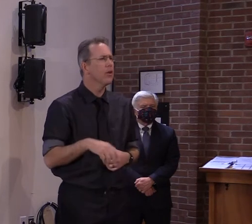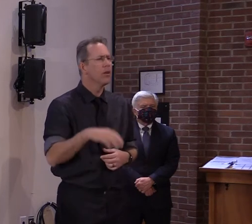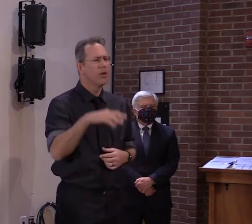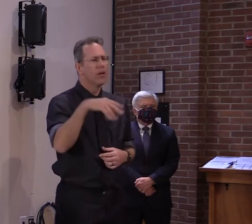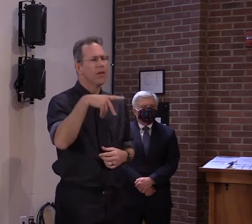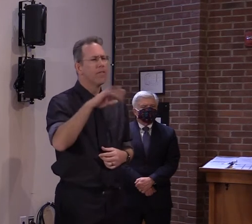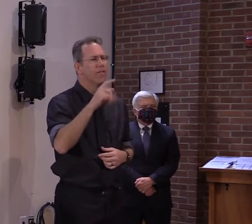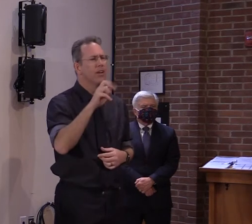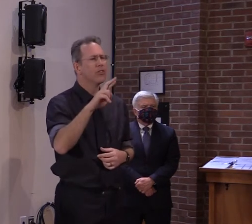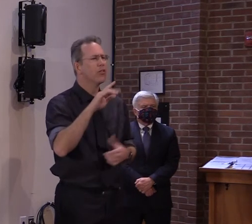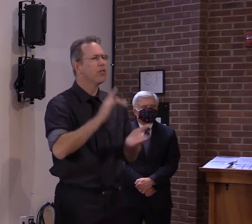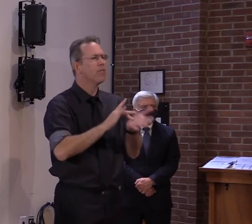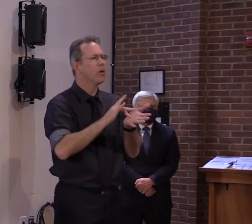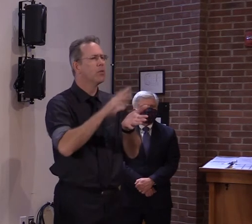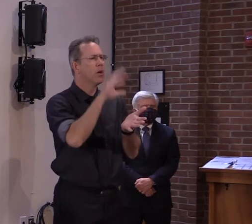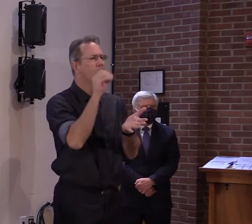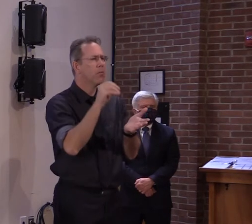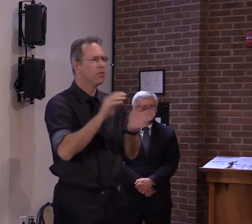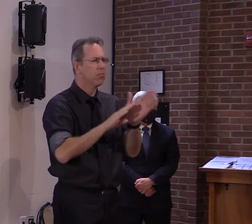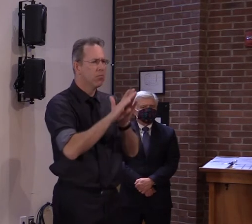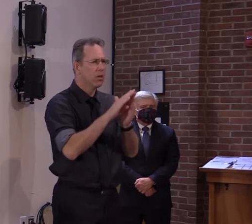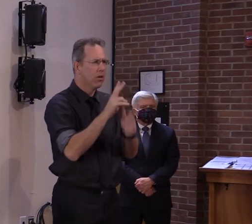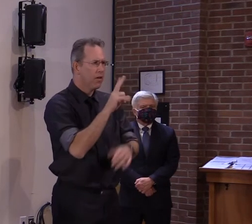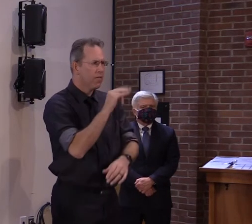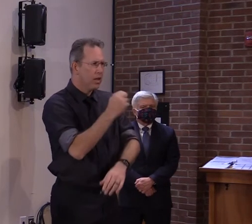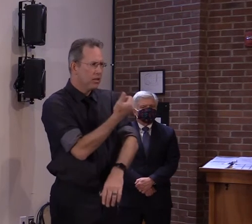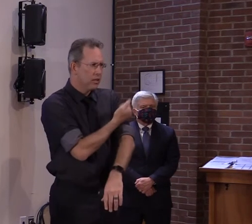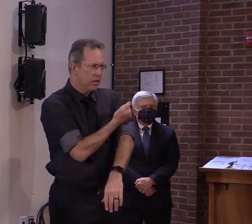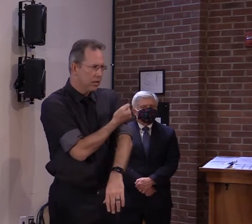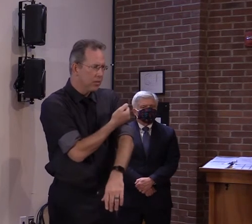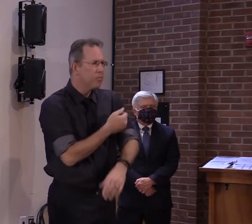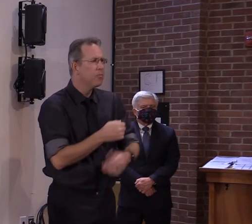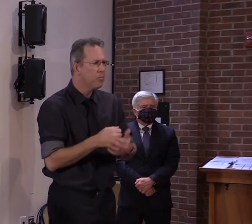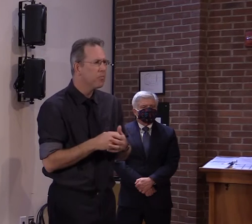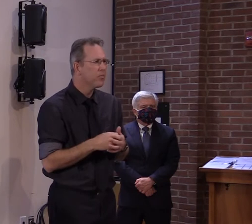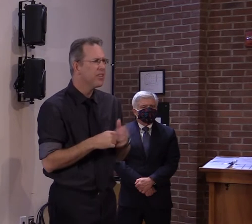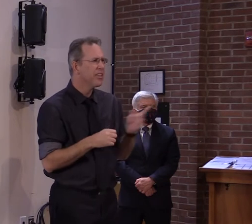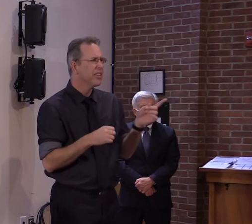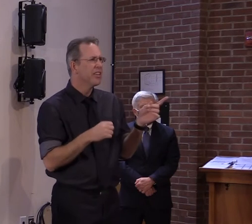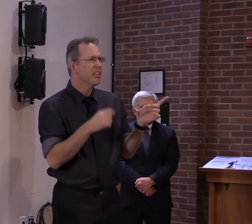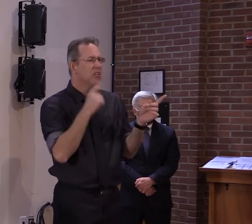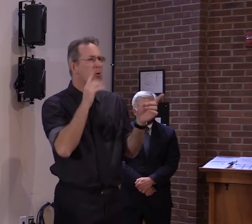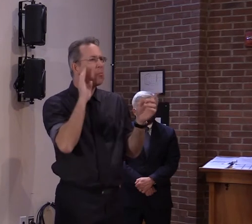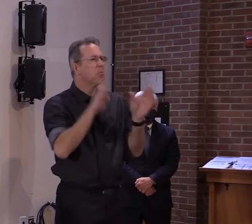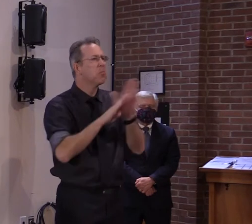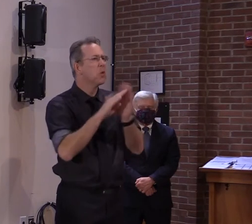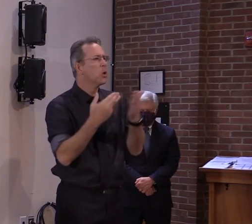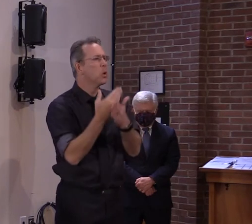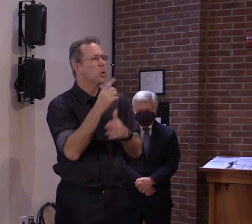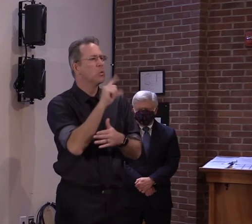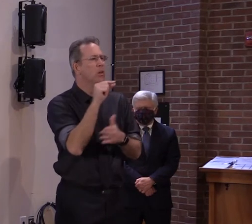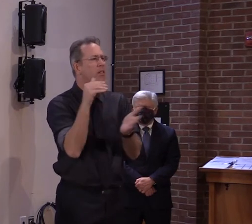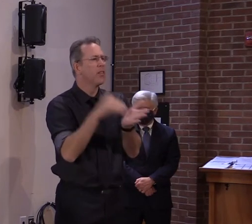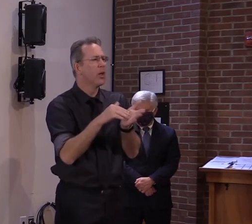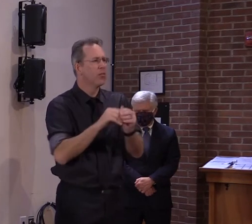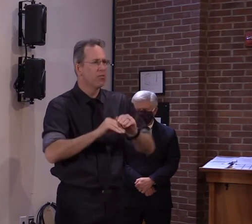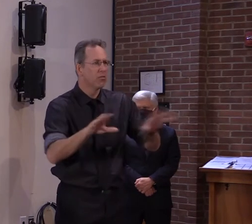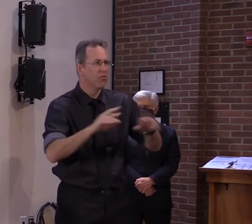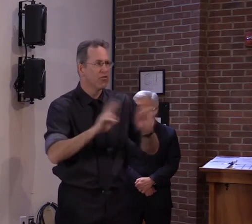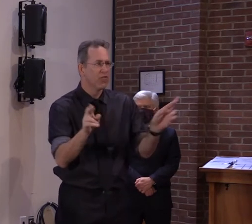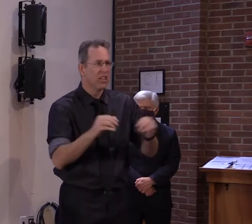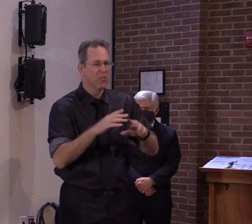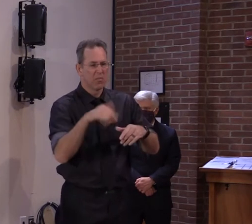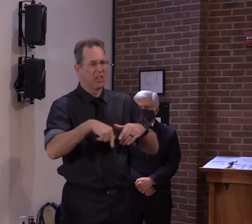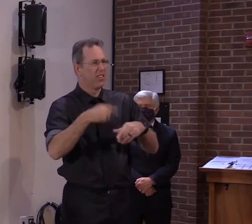said we could potentially have 20,000 doses in Vermont by the end of the year. Is our infrastructure all set up to get those, given the extremely